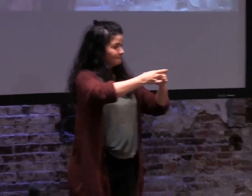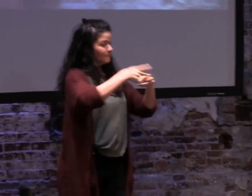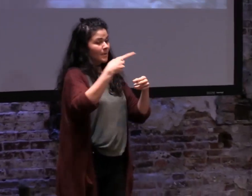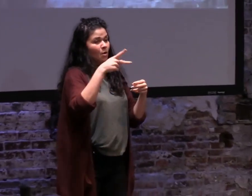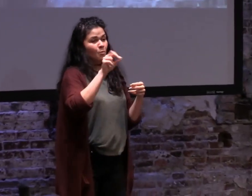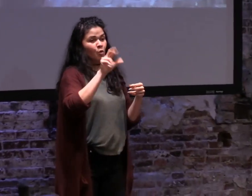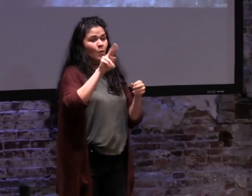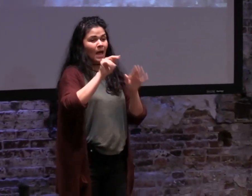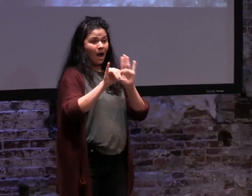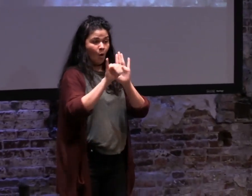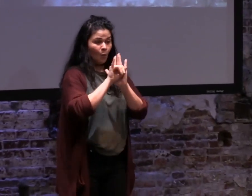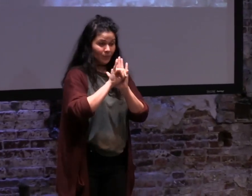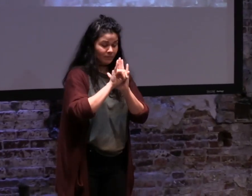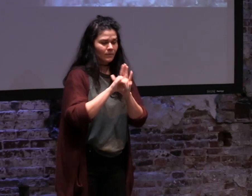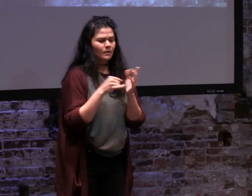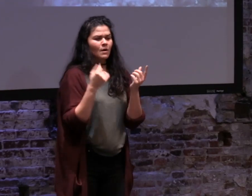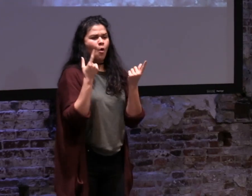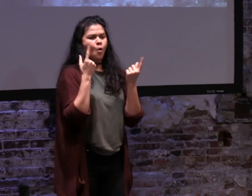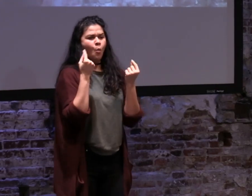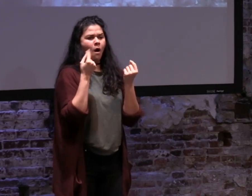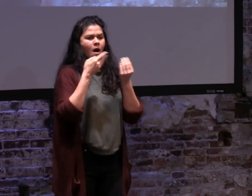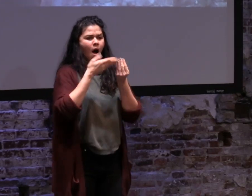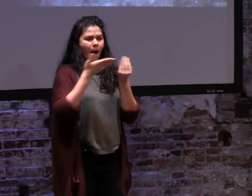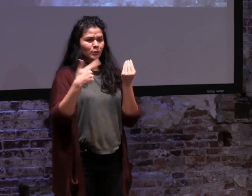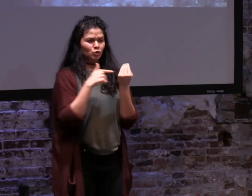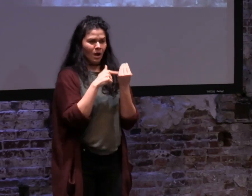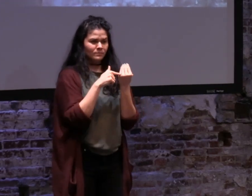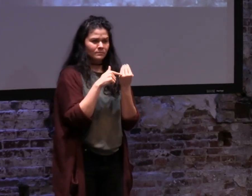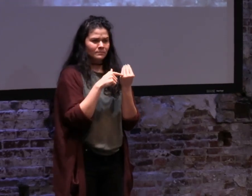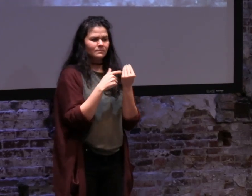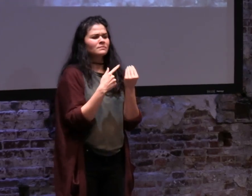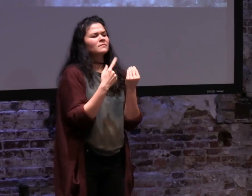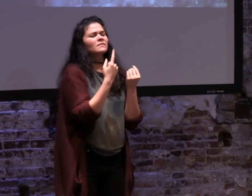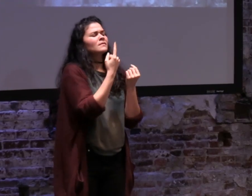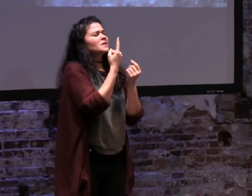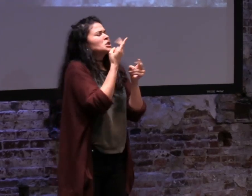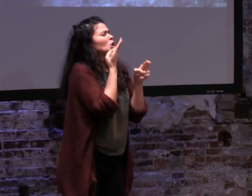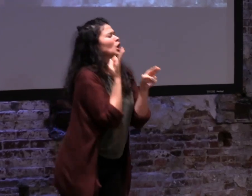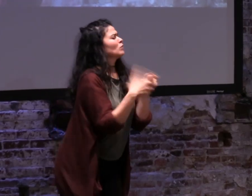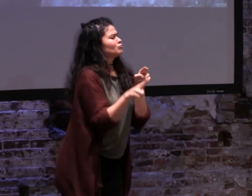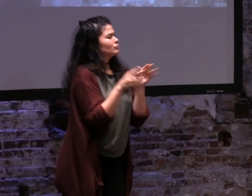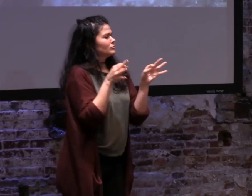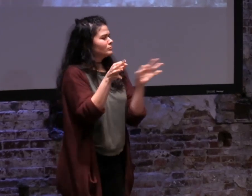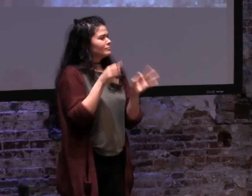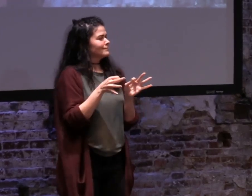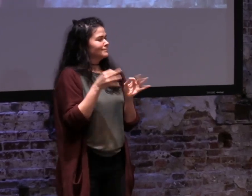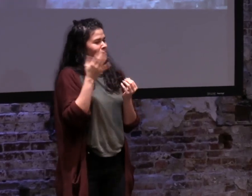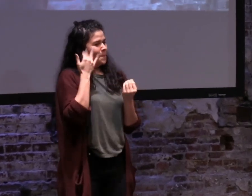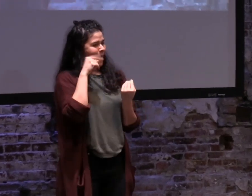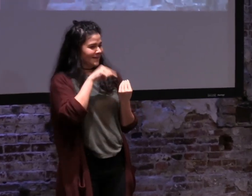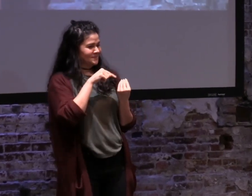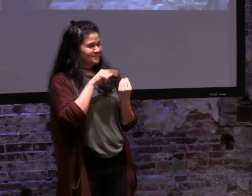explain, first introduce themselves, explain the object, and what that represents, just briefly.